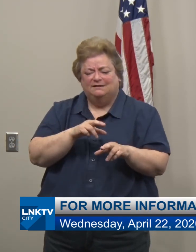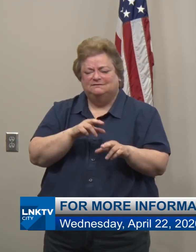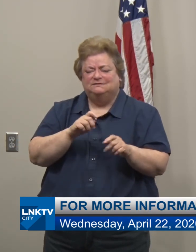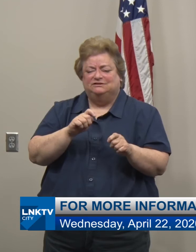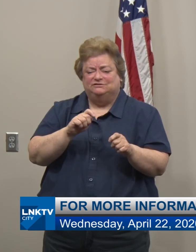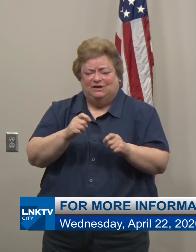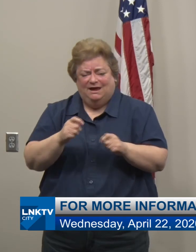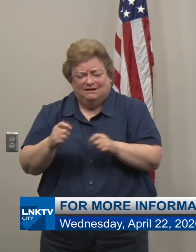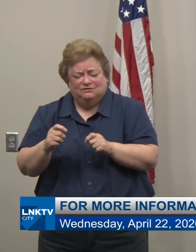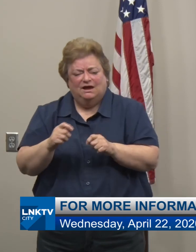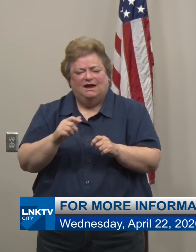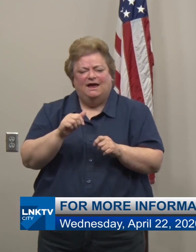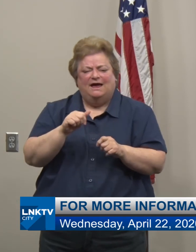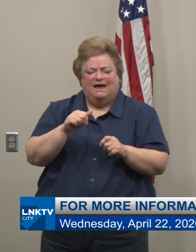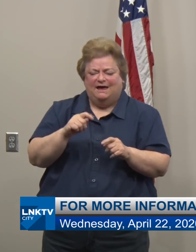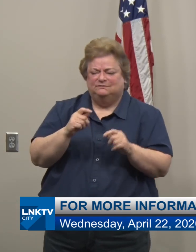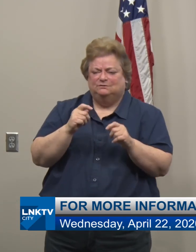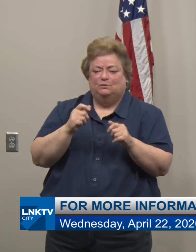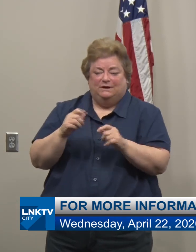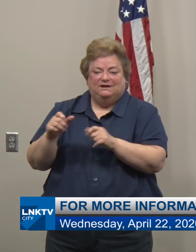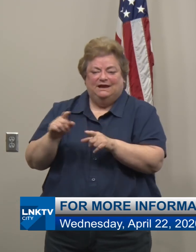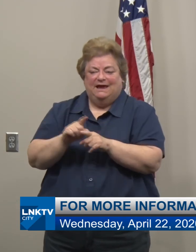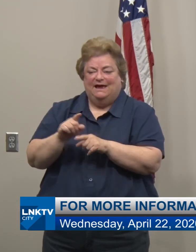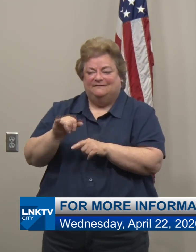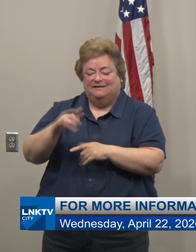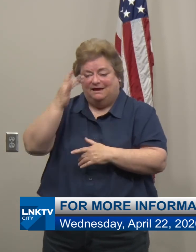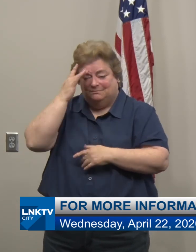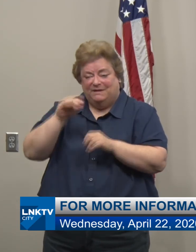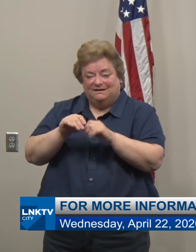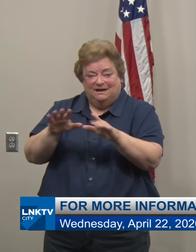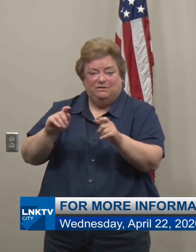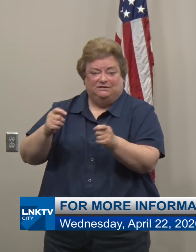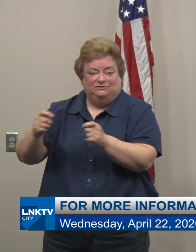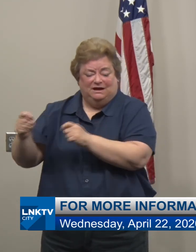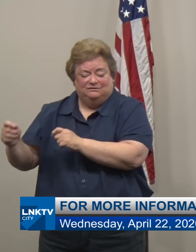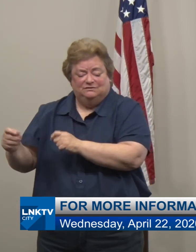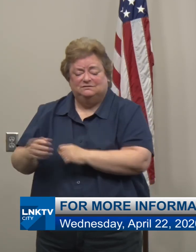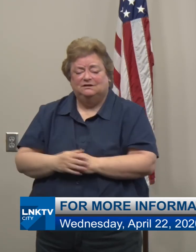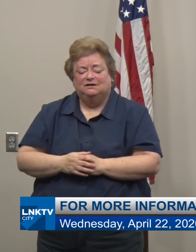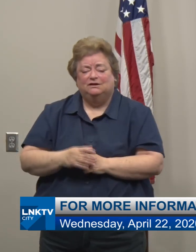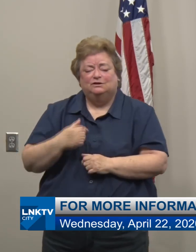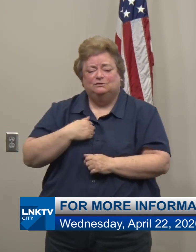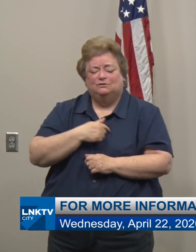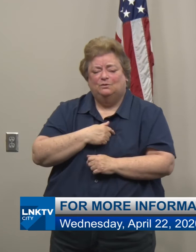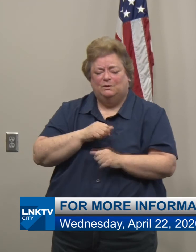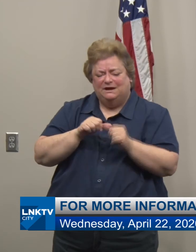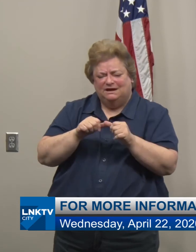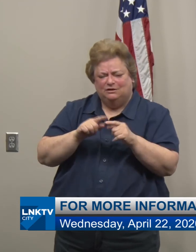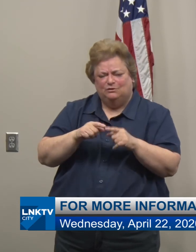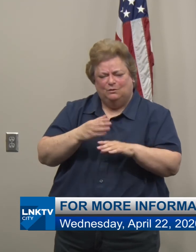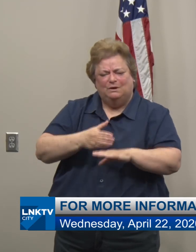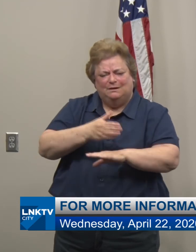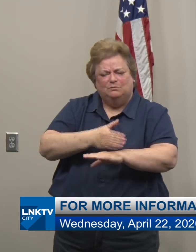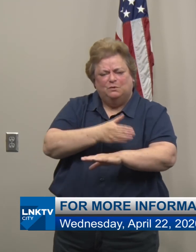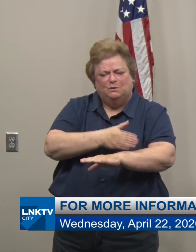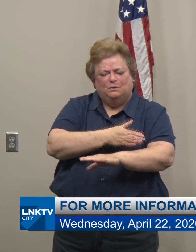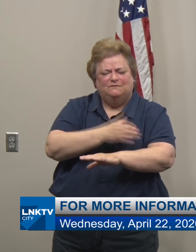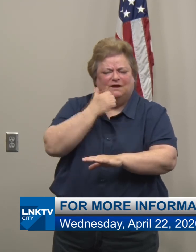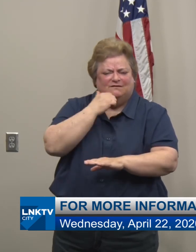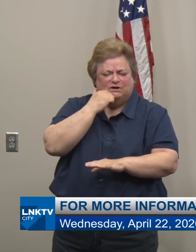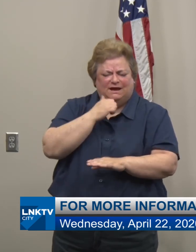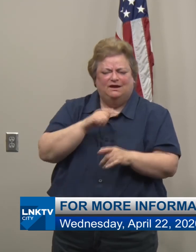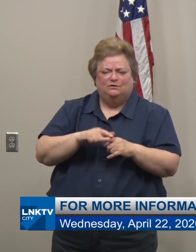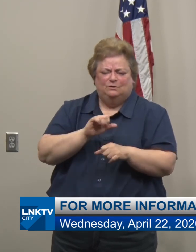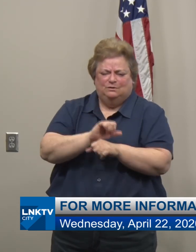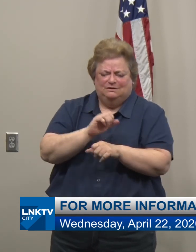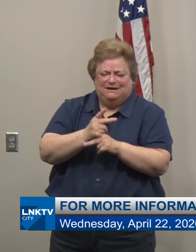as the fluid and dynamic situation of this pandemic. So we're continuing to try and improve each day to keep as many employees safe